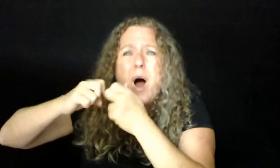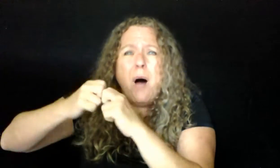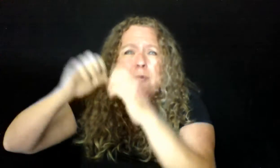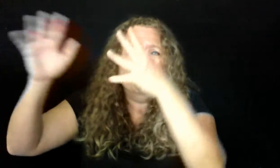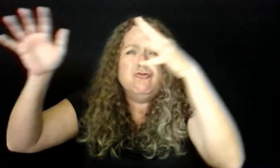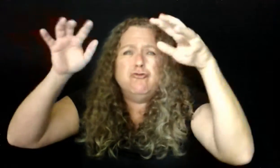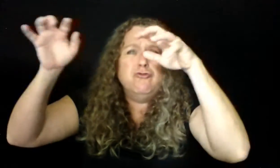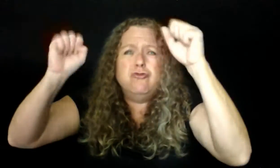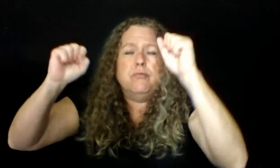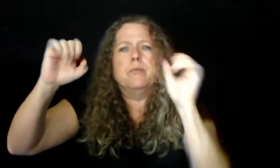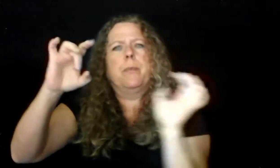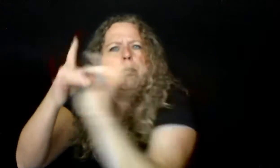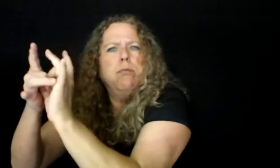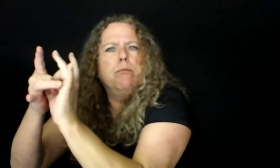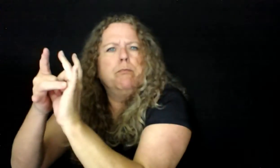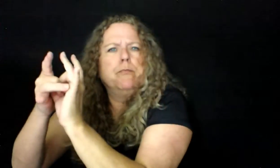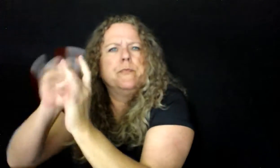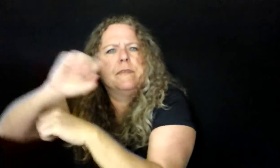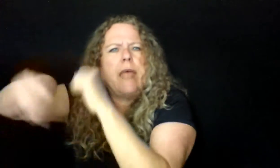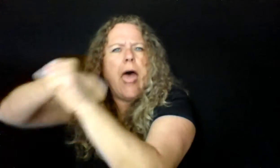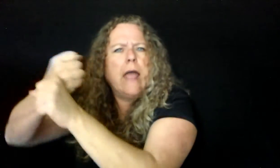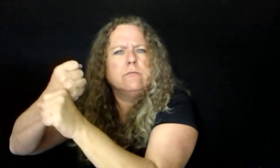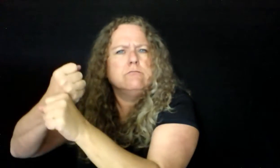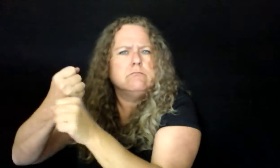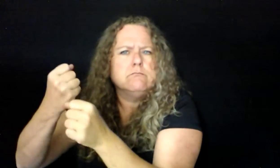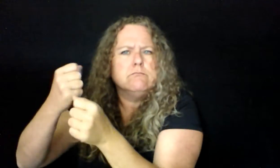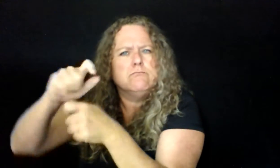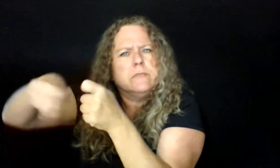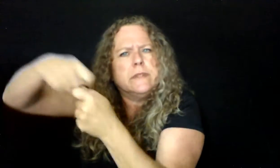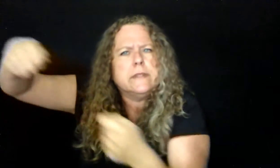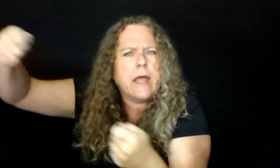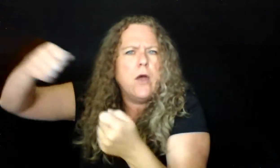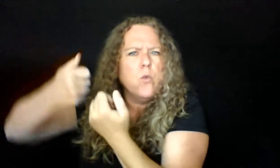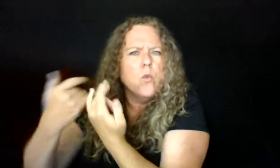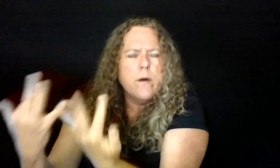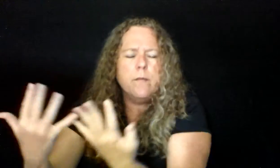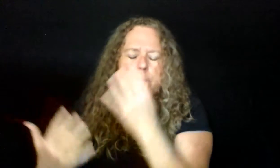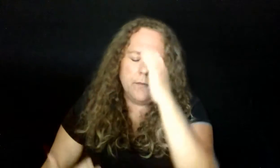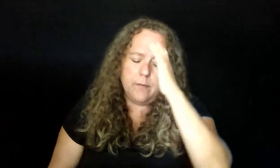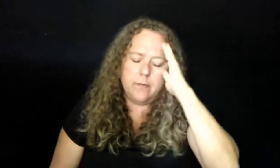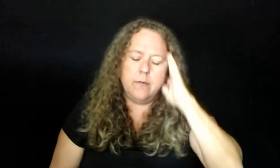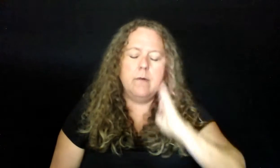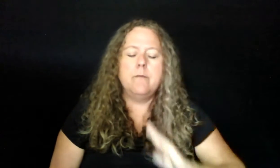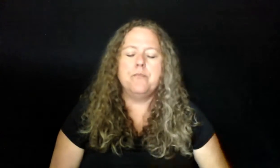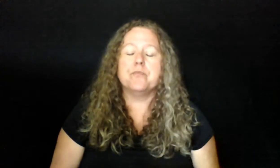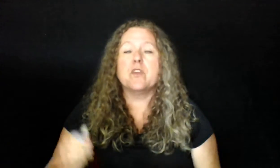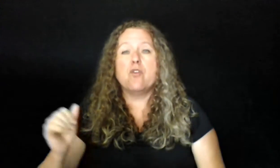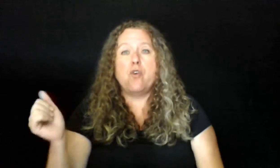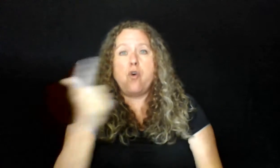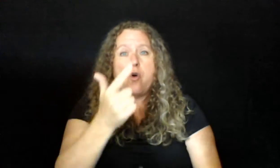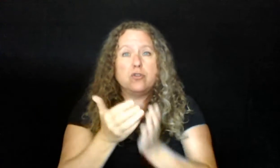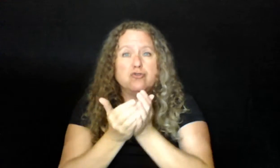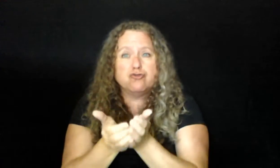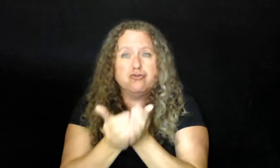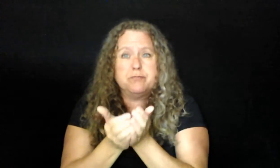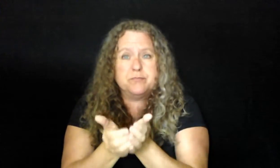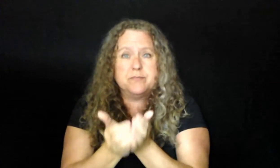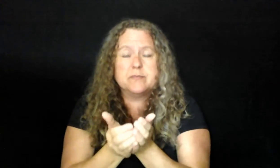ships. Passenger ships didn't really exist in the first century. All ships were cargo ships. And if you were a passenger on a ship, you were paying